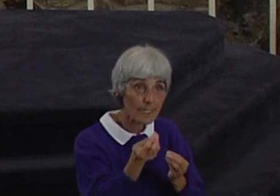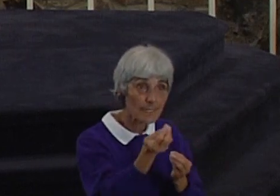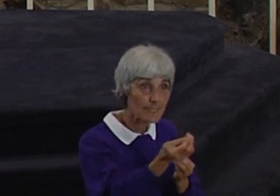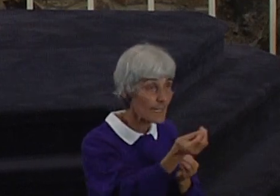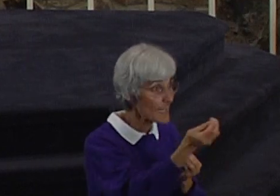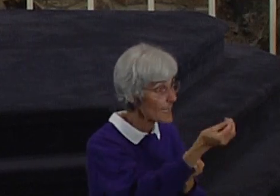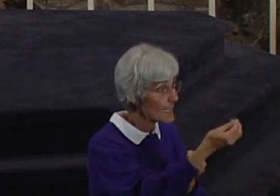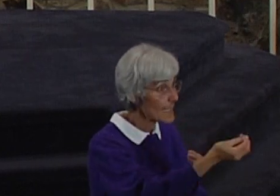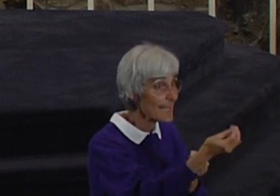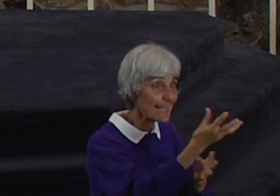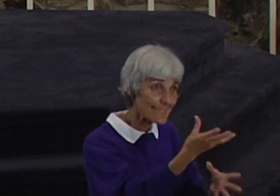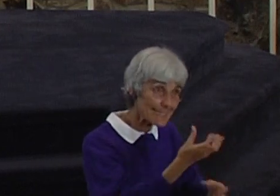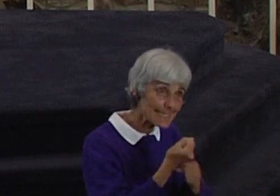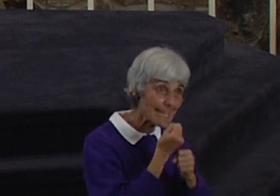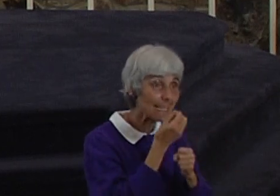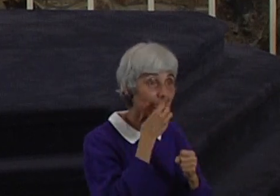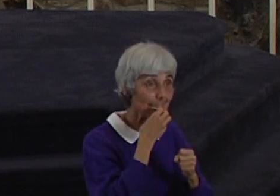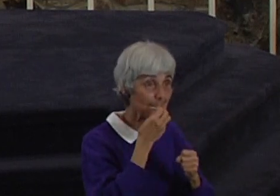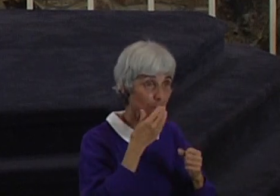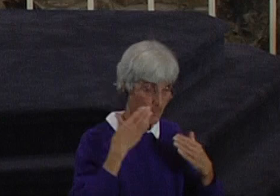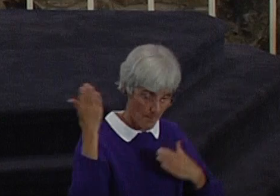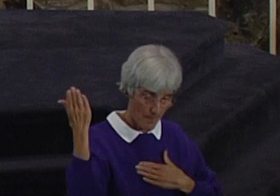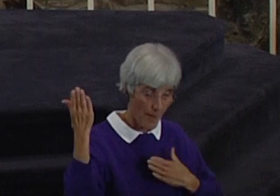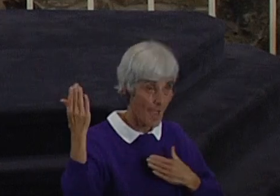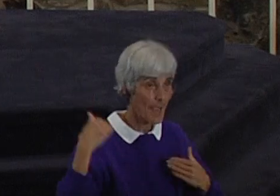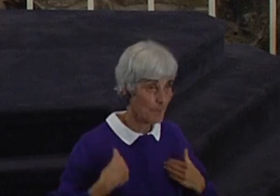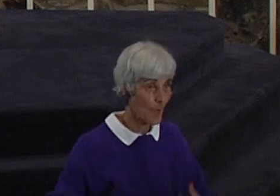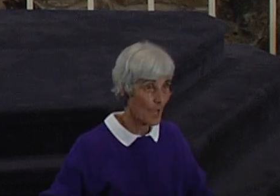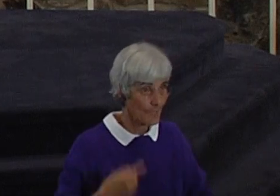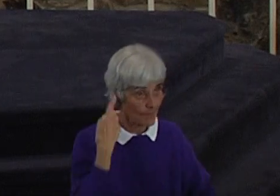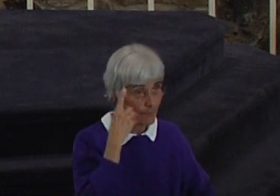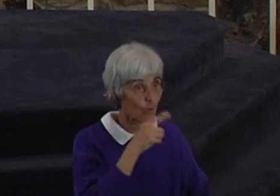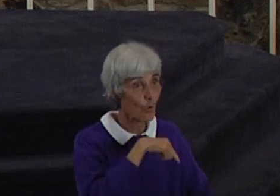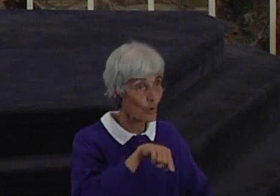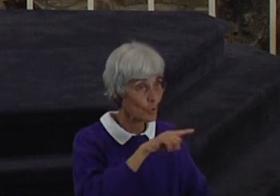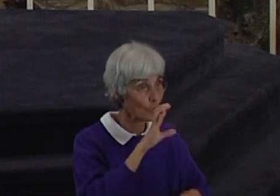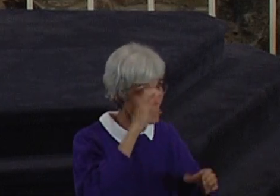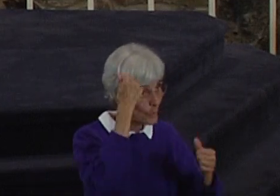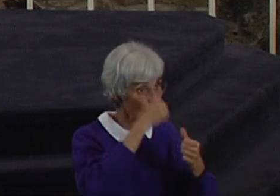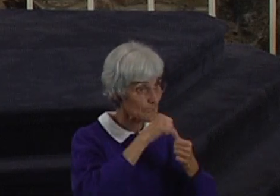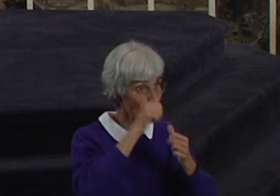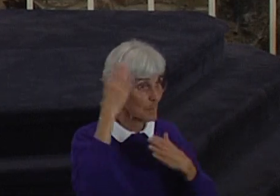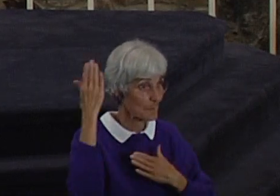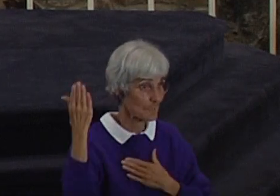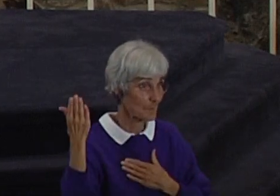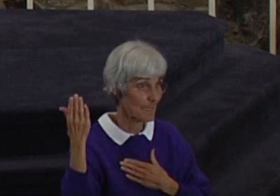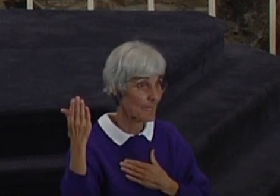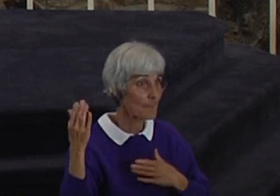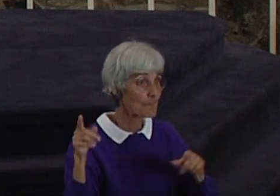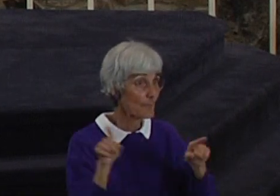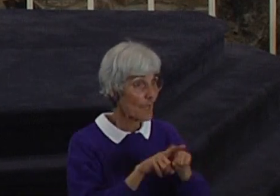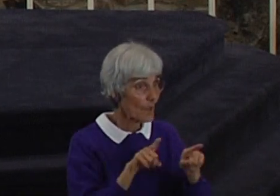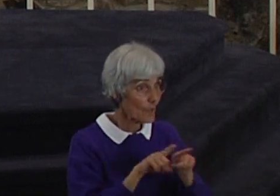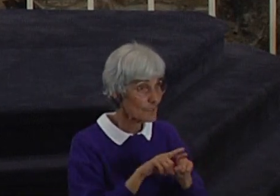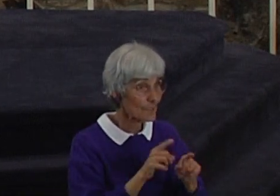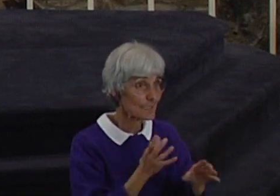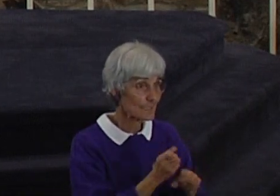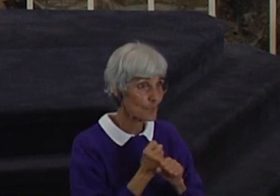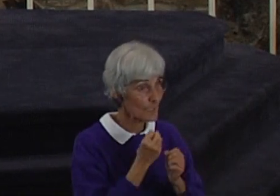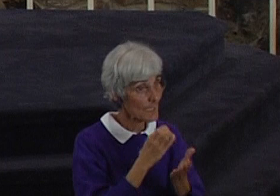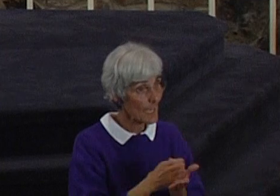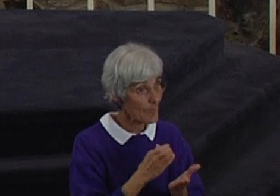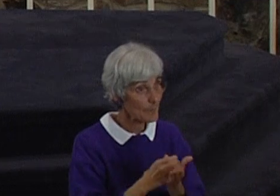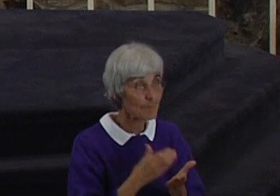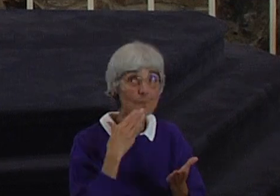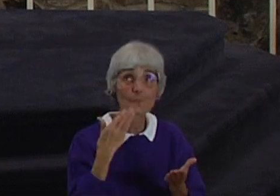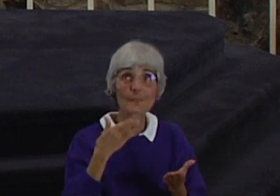he did, he said, "Take and eat. This is my body, which is given for you. Do this in remembrance of me." Then in the same way also, he